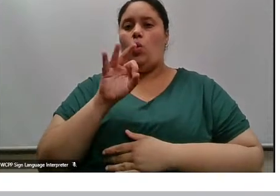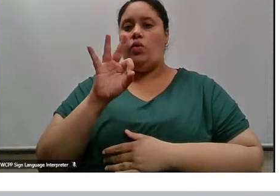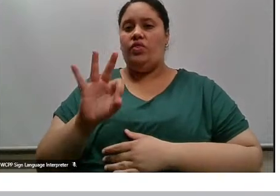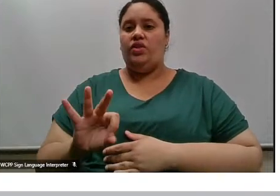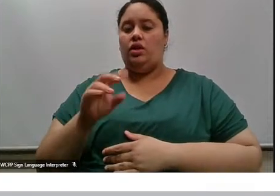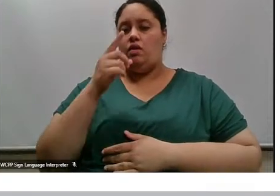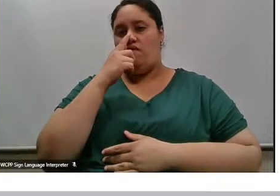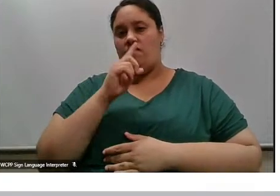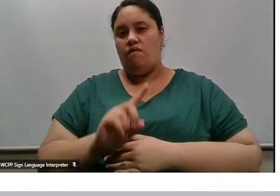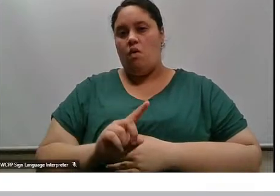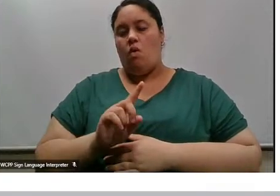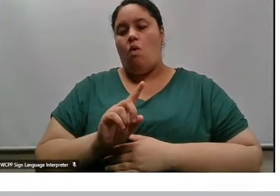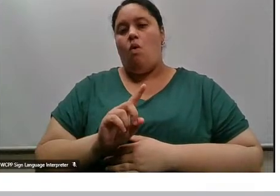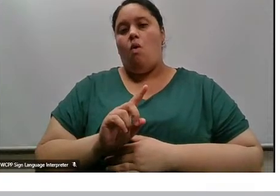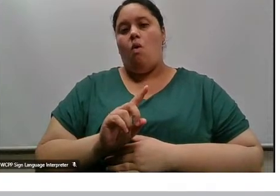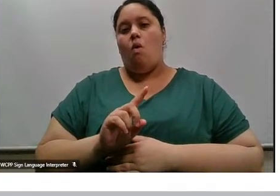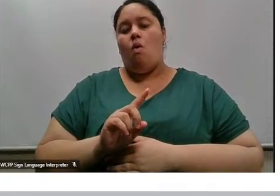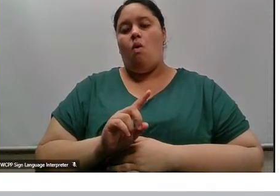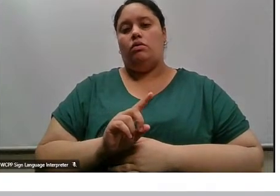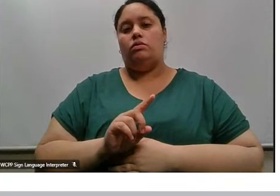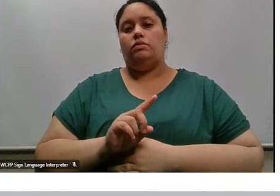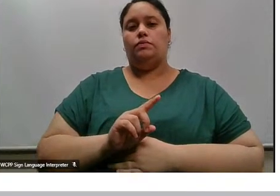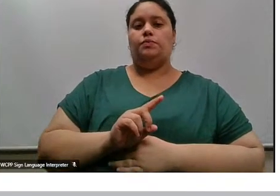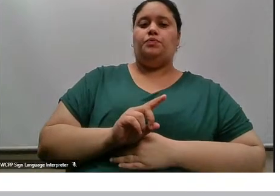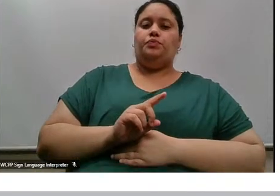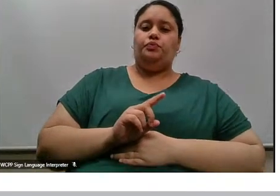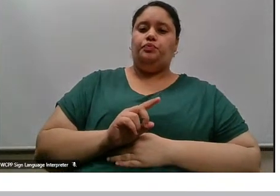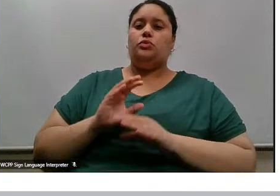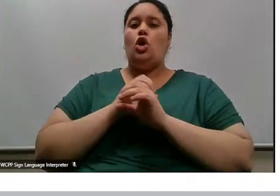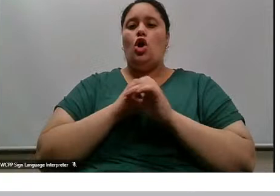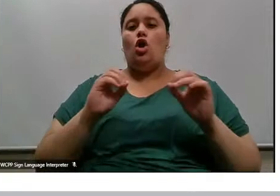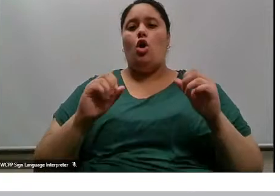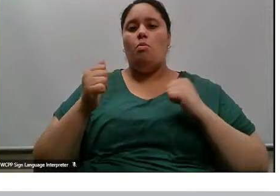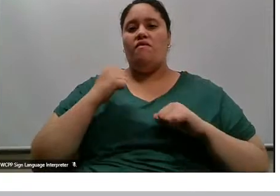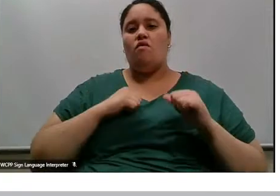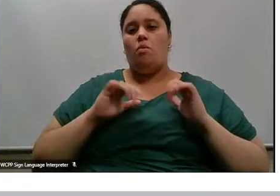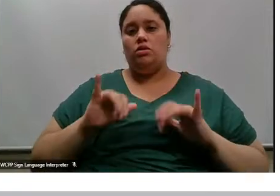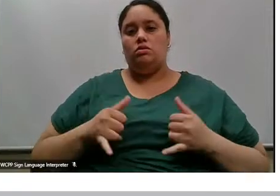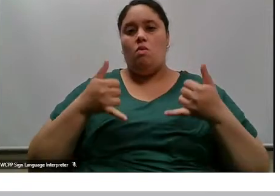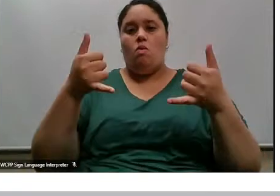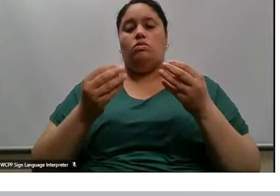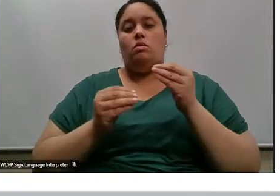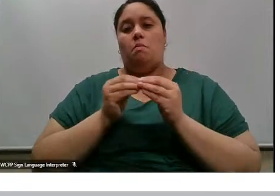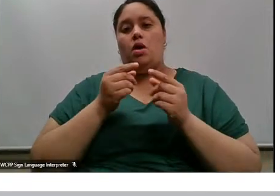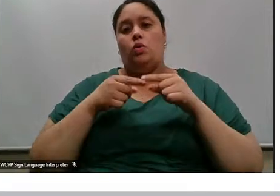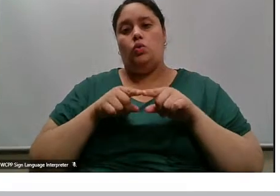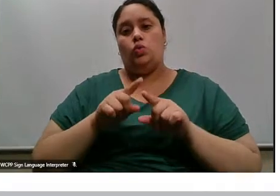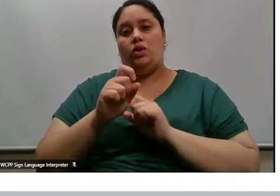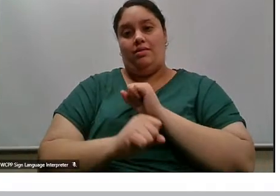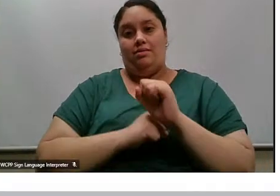to the no performance awards were made during the year.